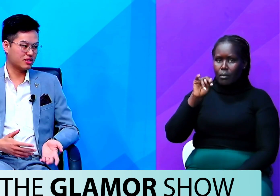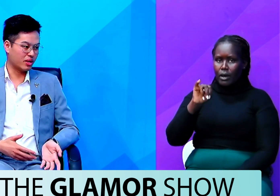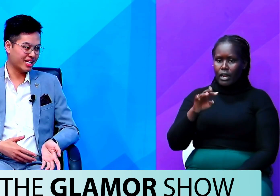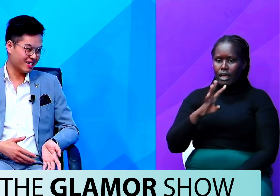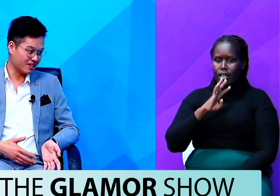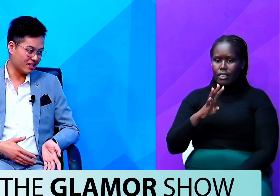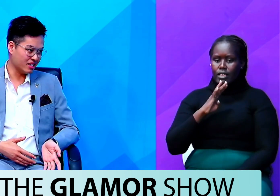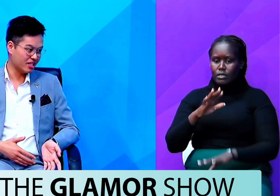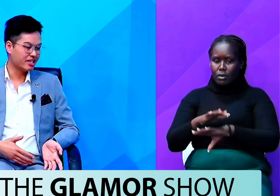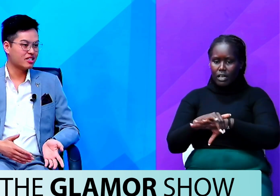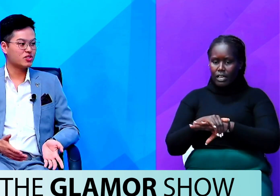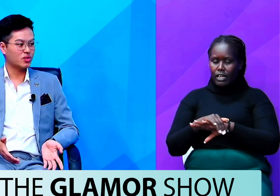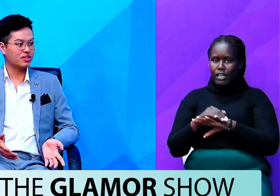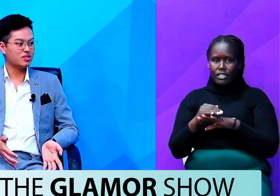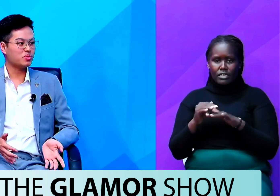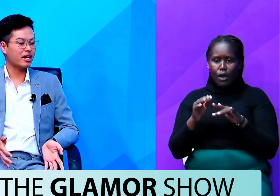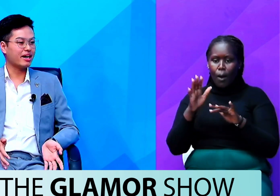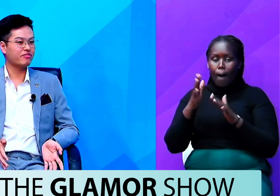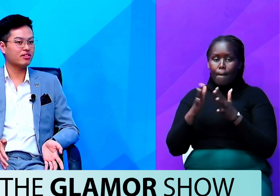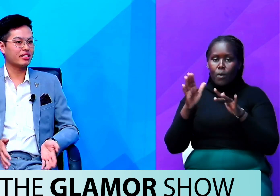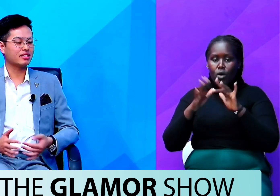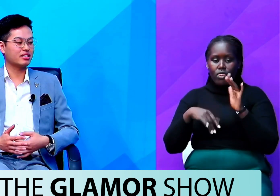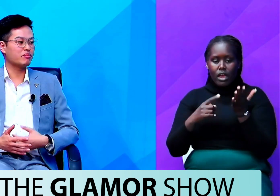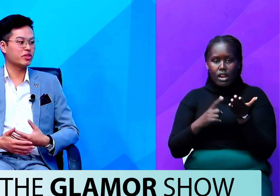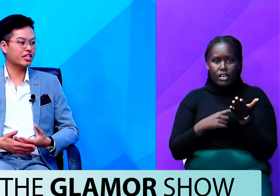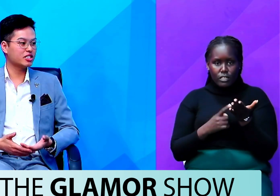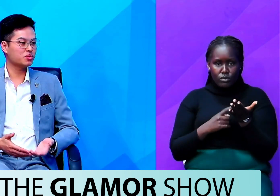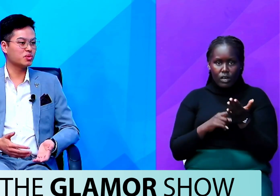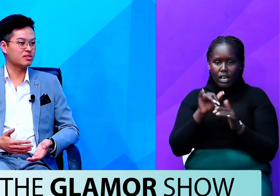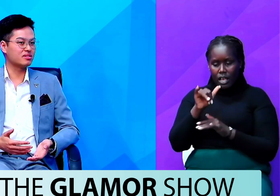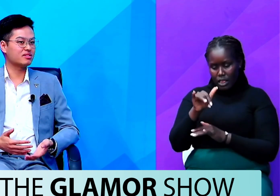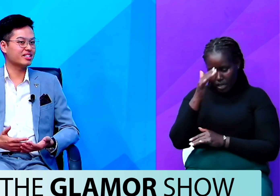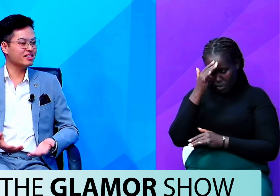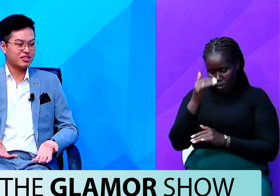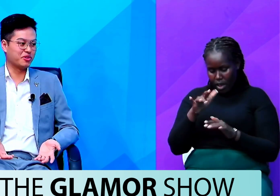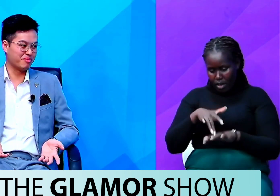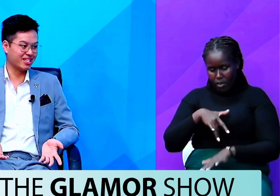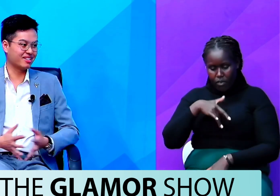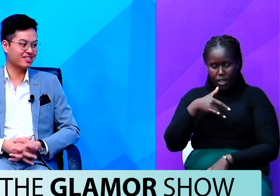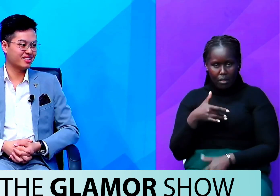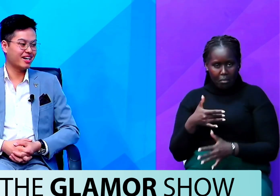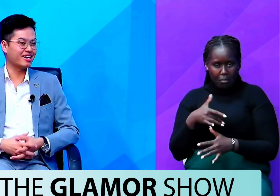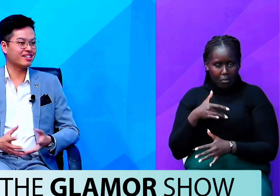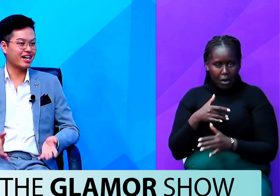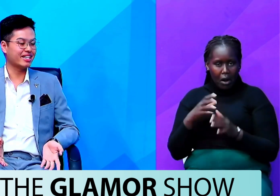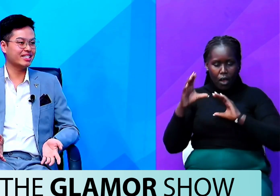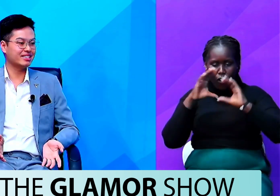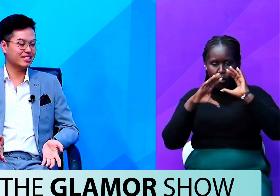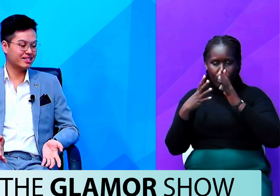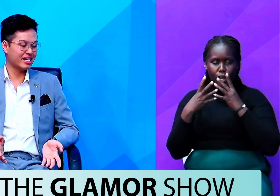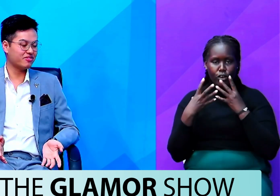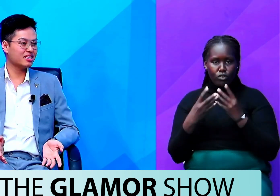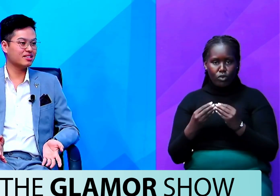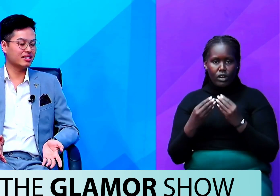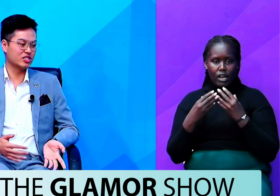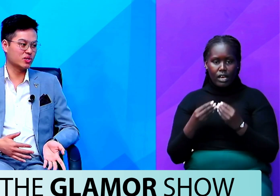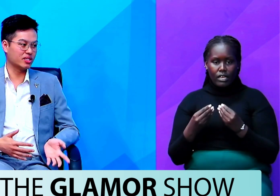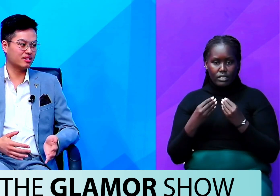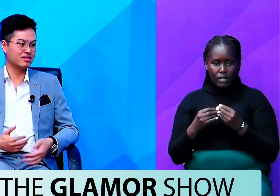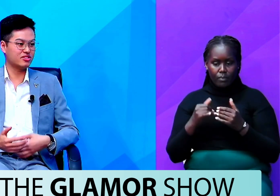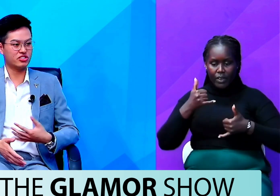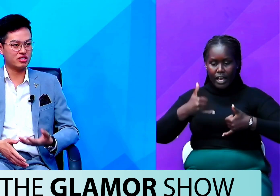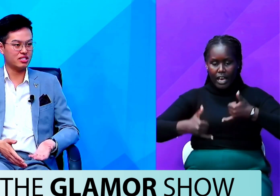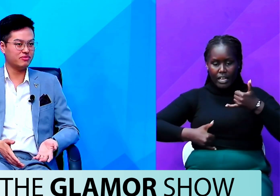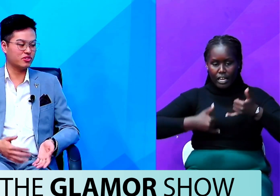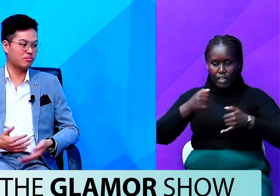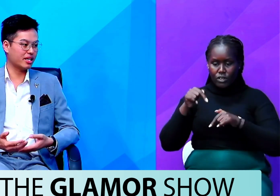of Swahili. So that's why I feel like the communication was easy for me. And I definitely enjoyed